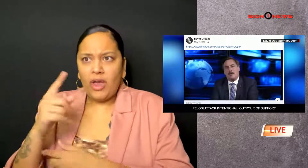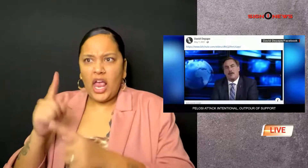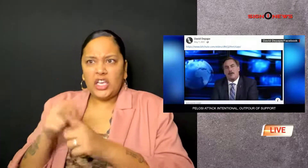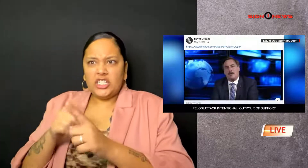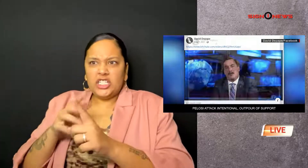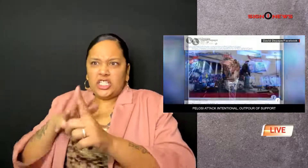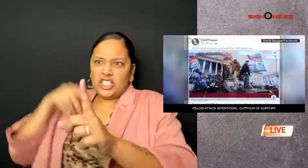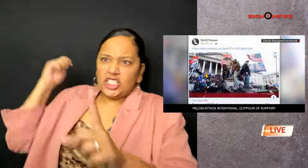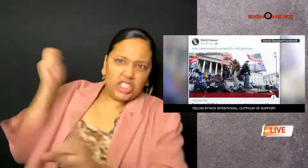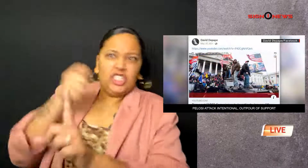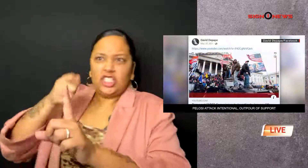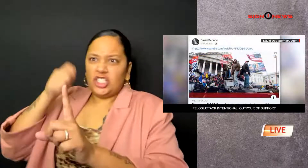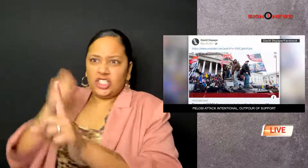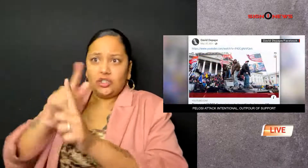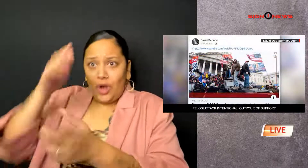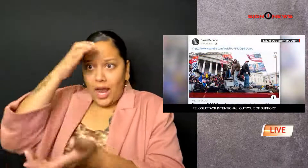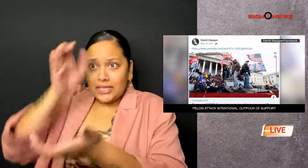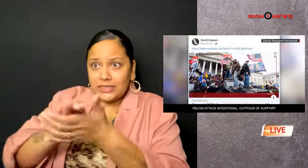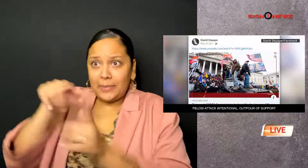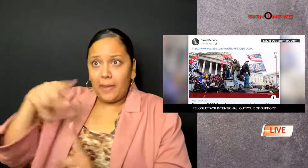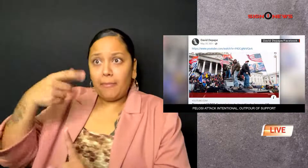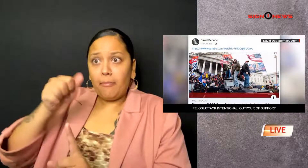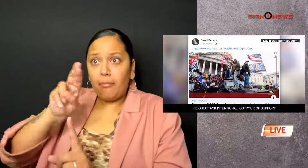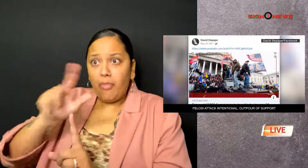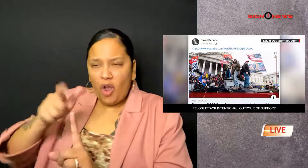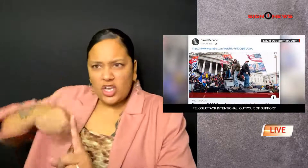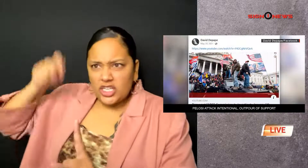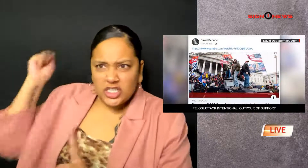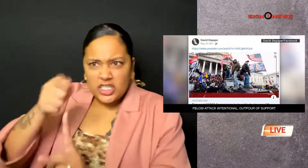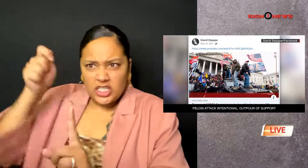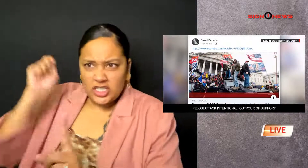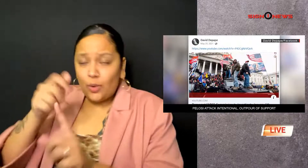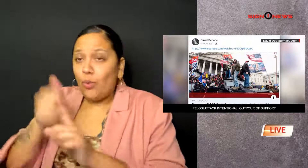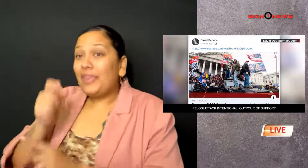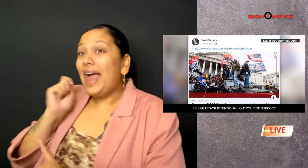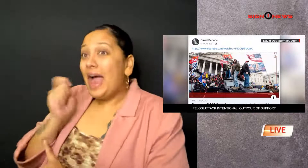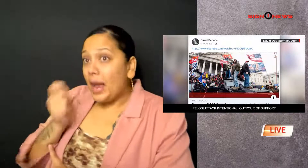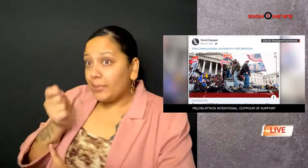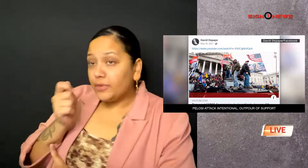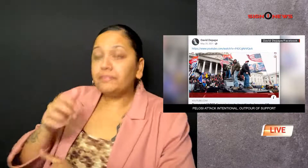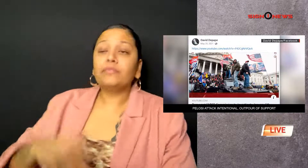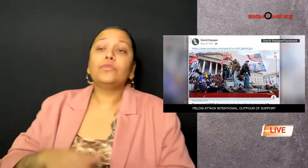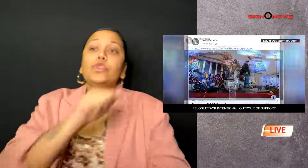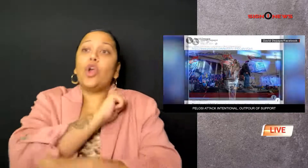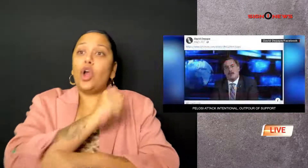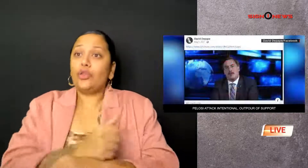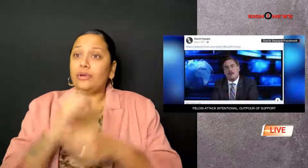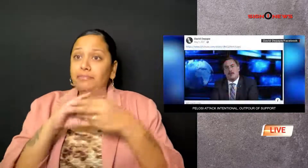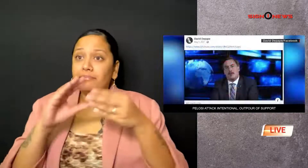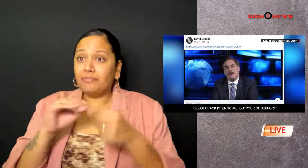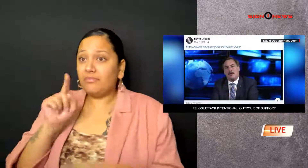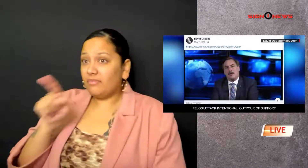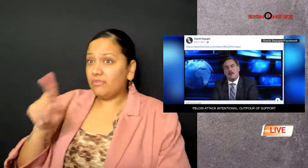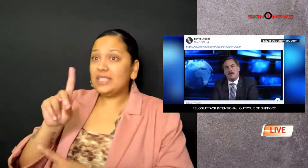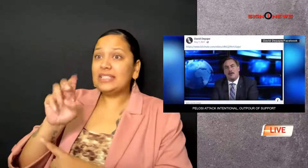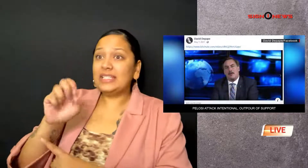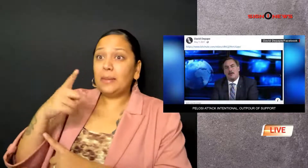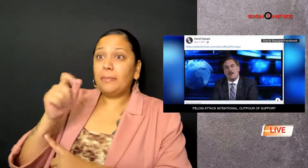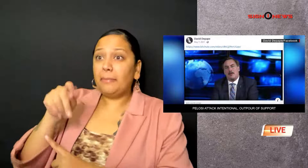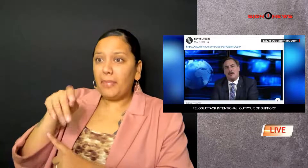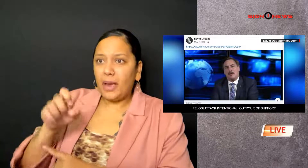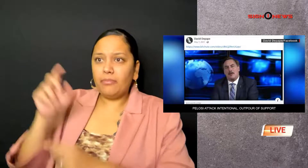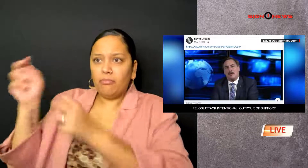David DePape broke into Pelosi's home early Friday morning and violently attacked Paul Pelosi with a hammer.